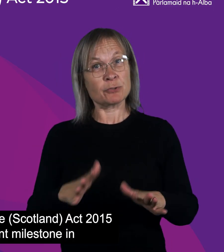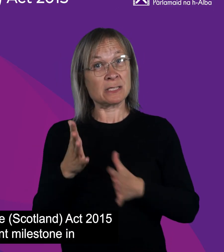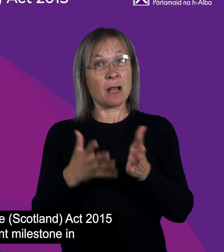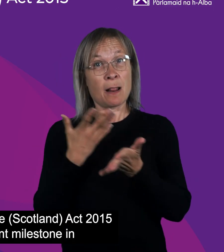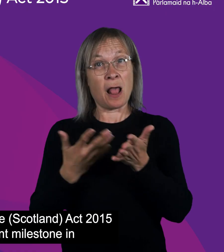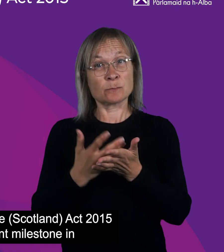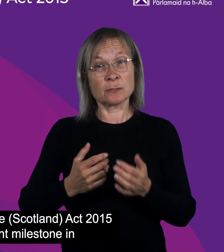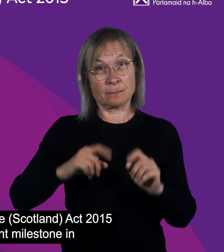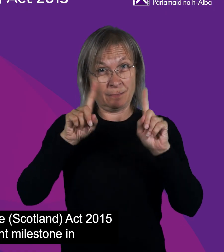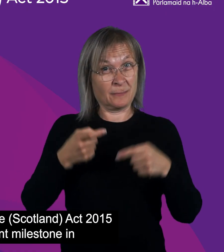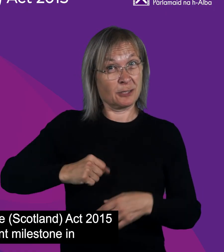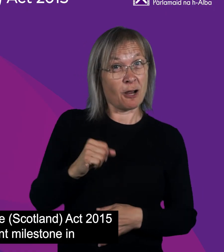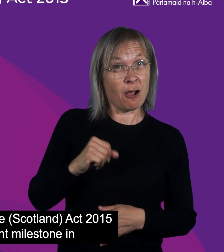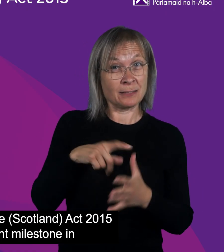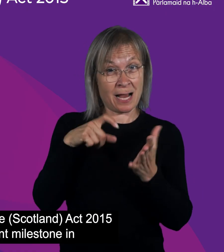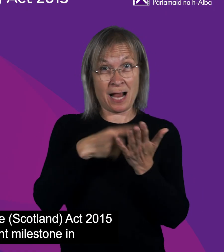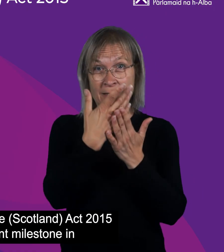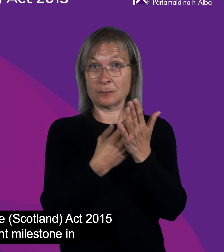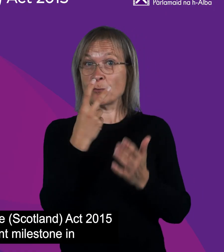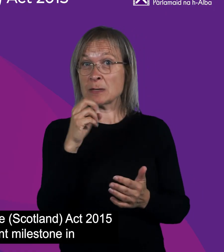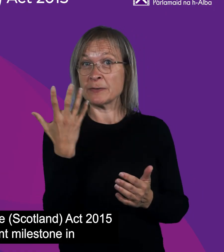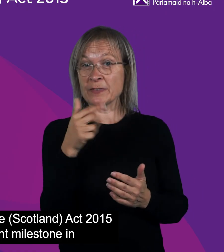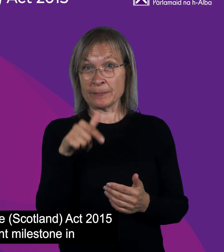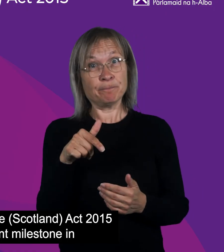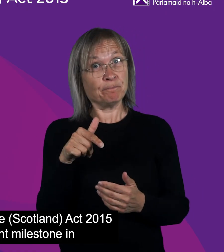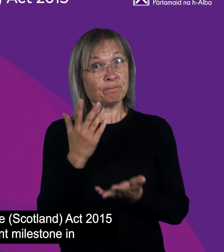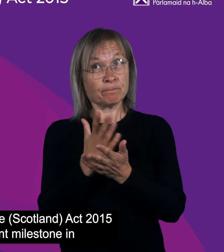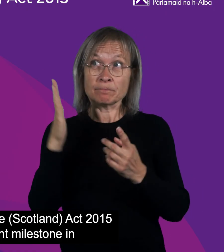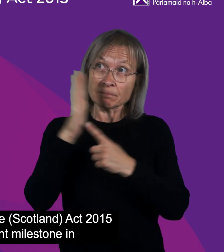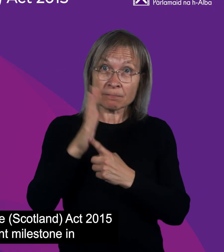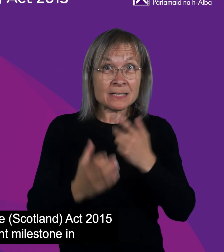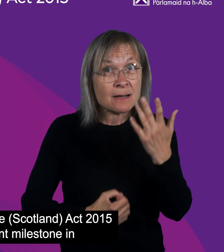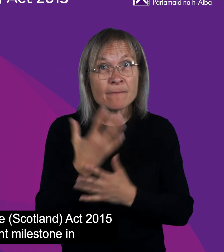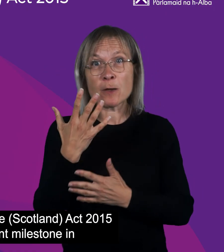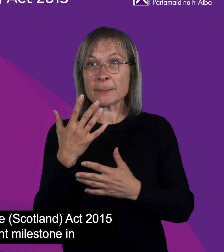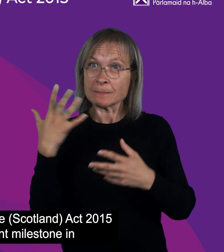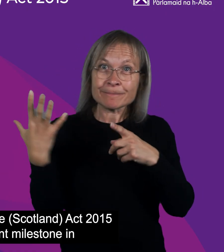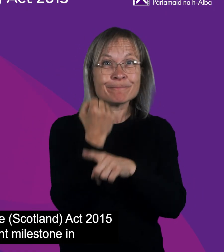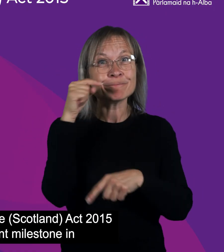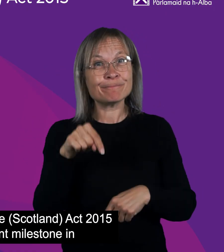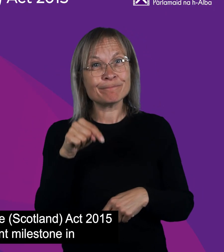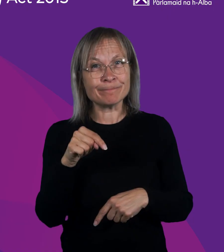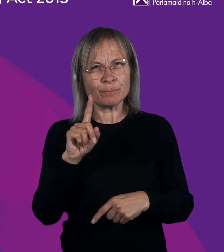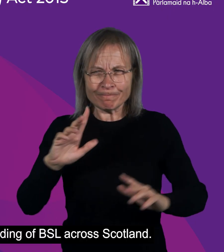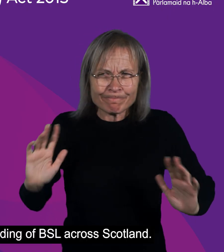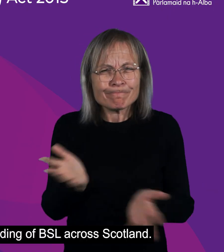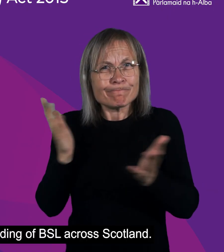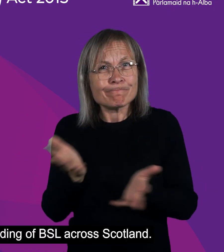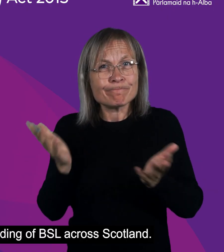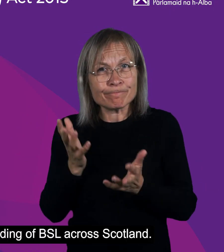The British Sign Language Scotland Act 2015 marked a significant milestone in promoting the use and understanding of BSL